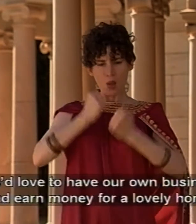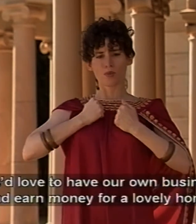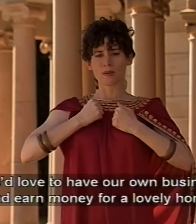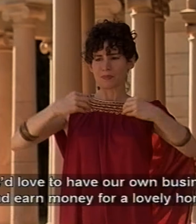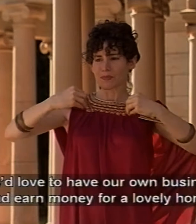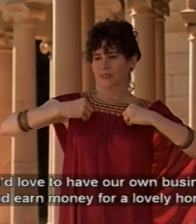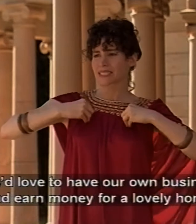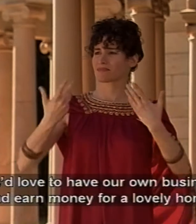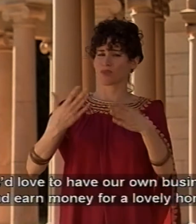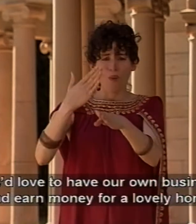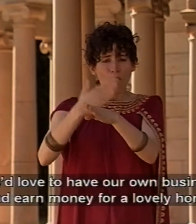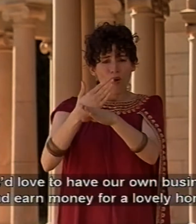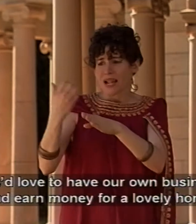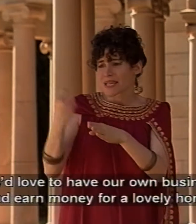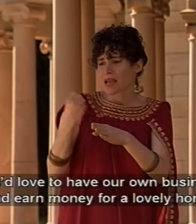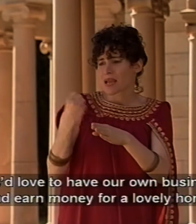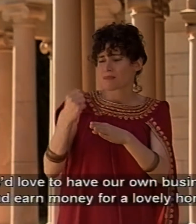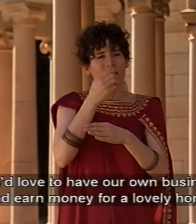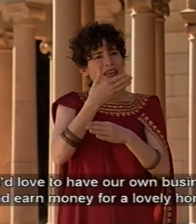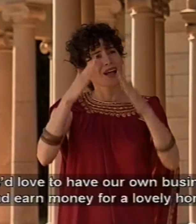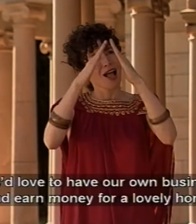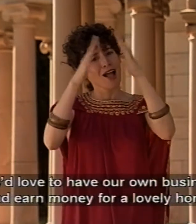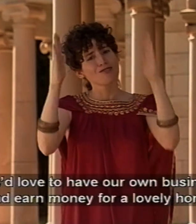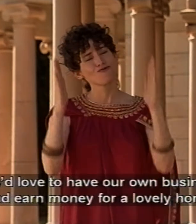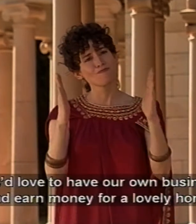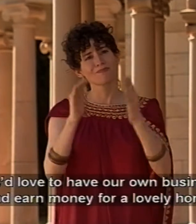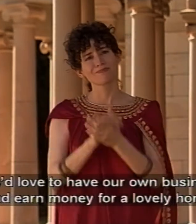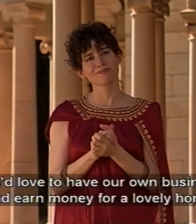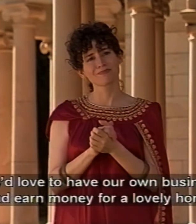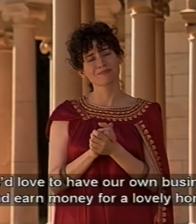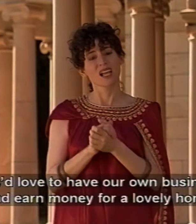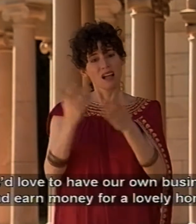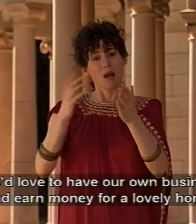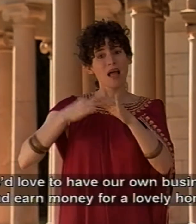We'd love to have our own business and work and earn money to have a lovely home.